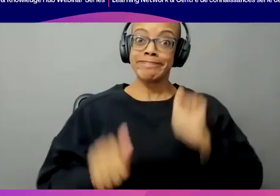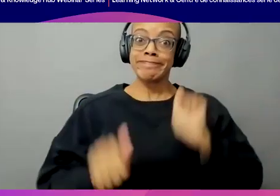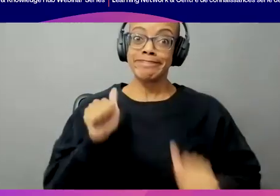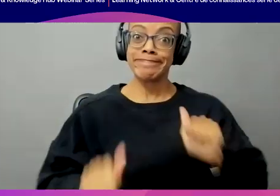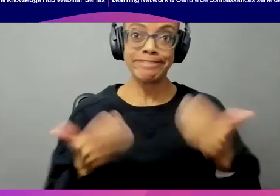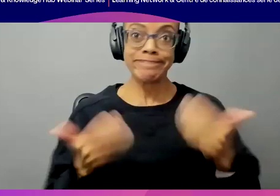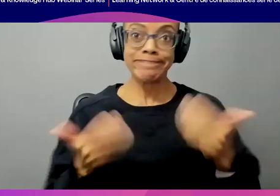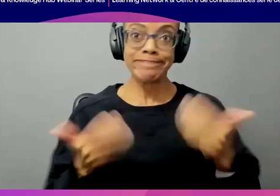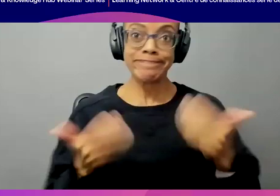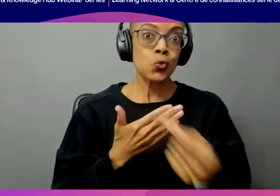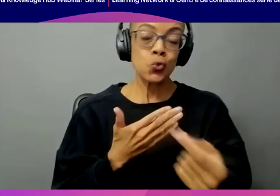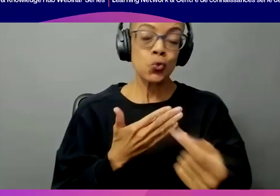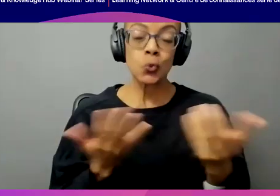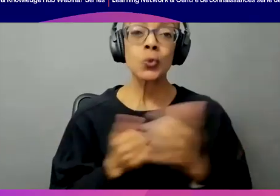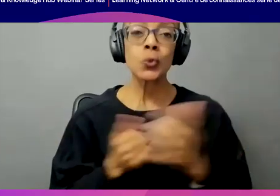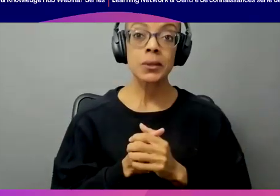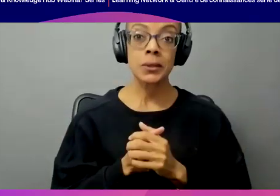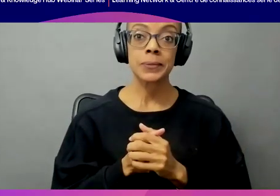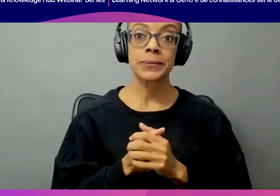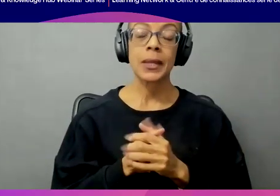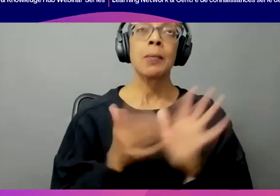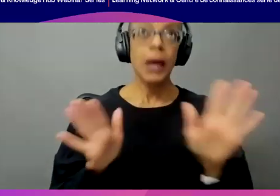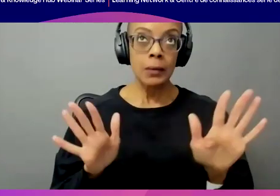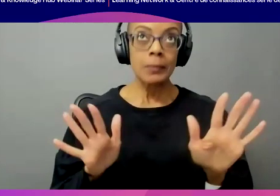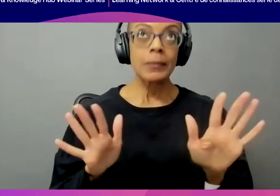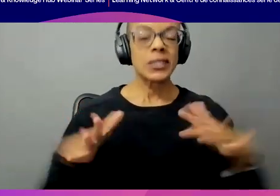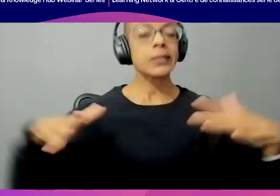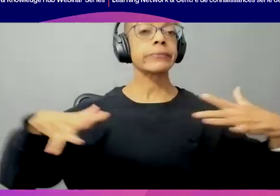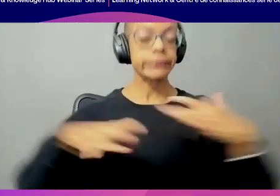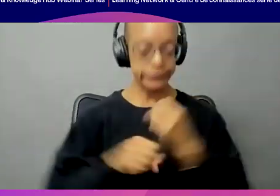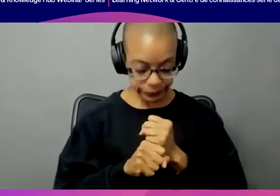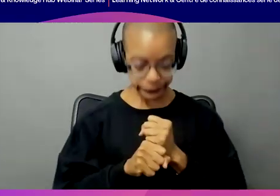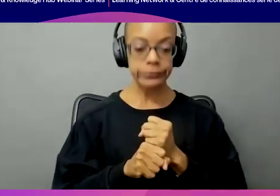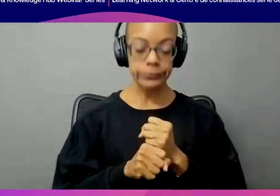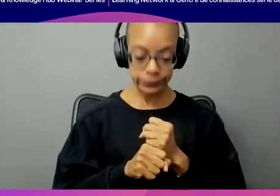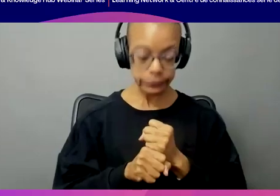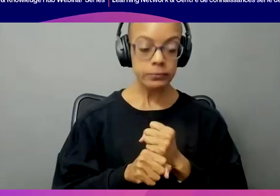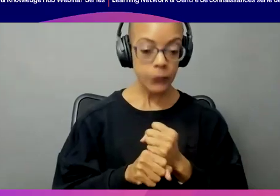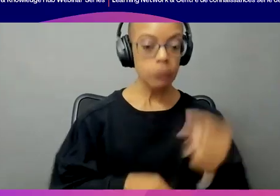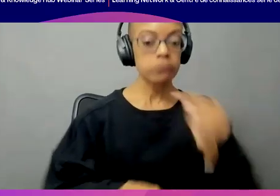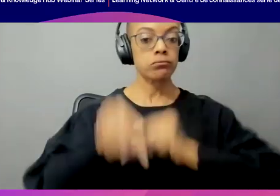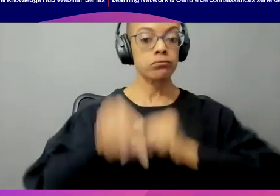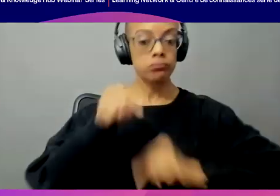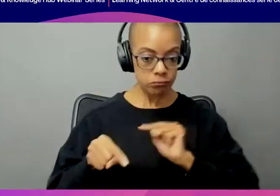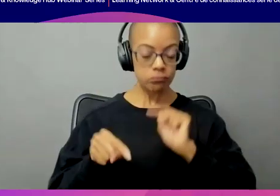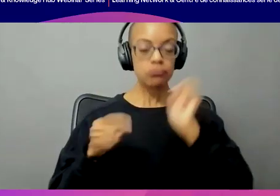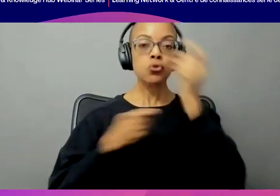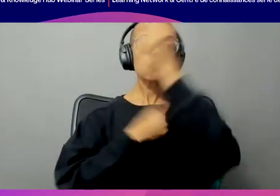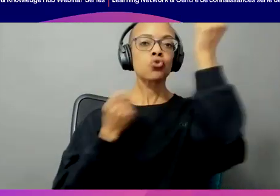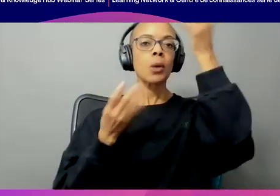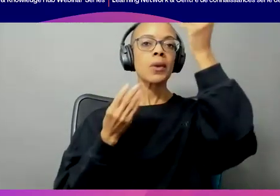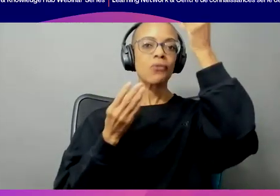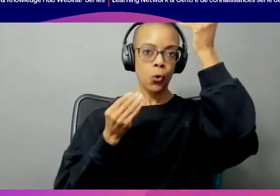work. But to cut this story short, we kept coming back to our trauma-informed practice framework and those